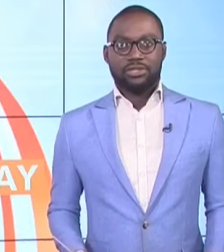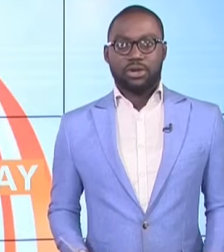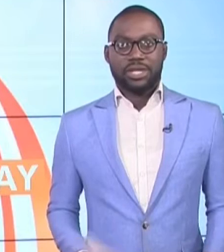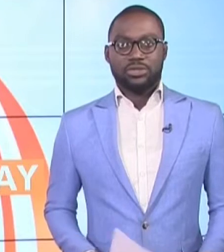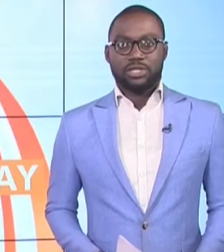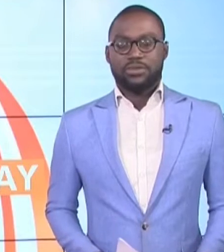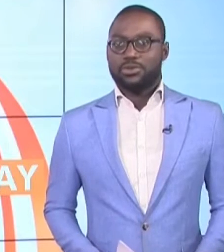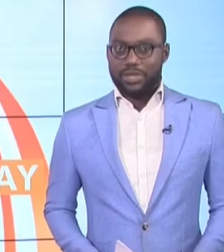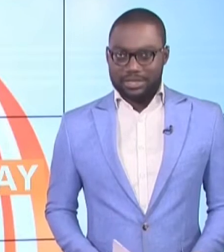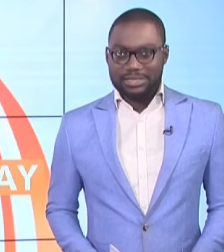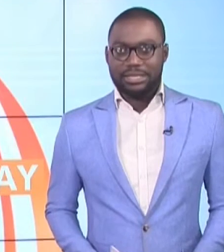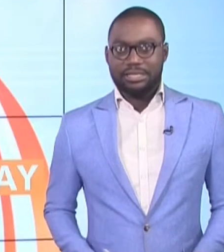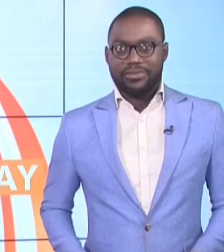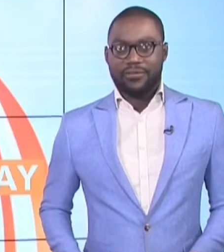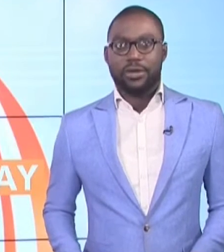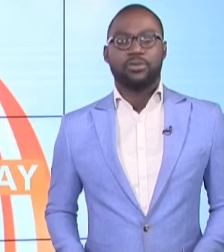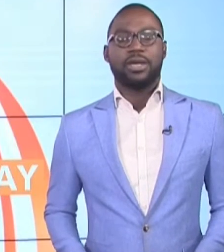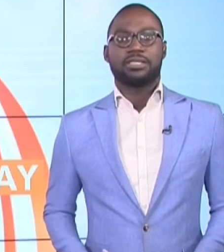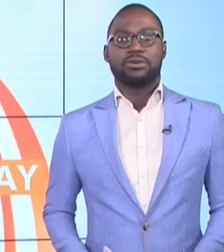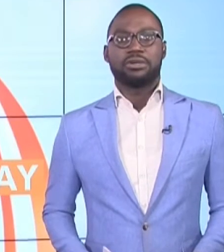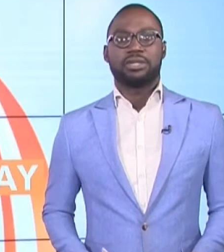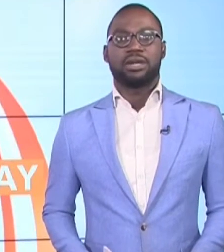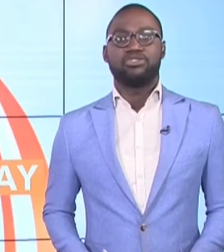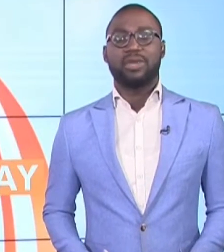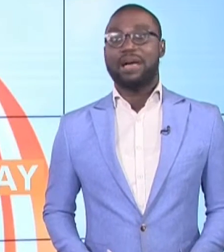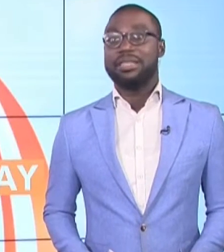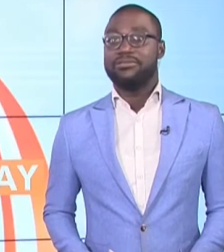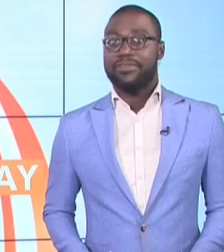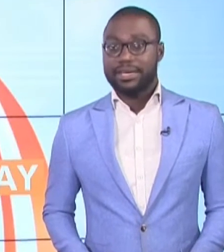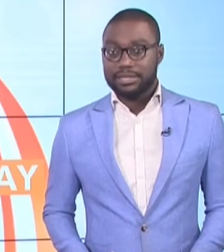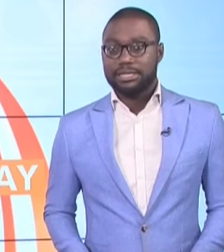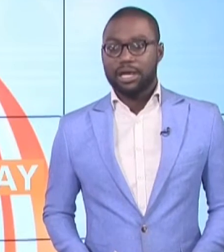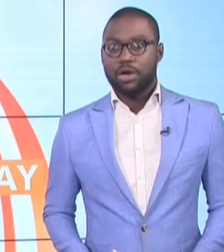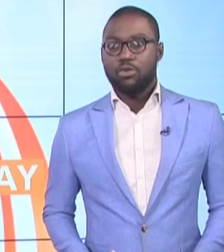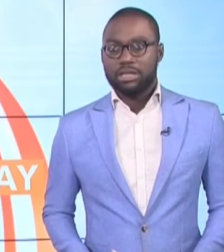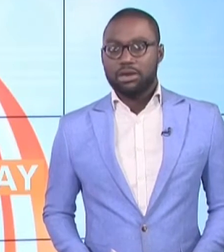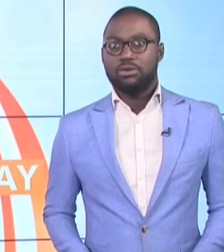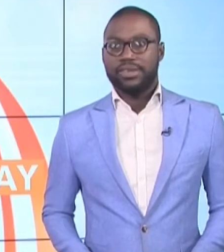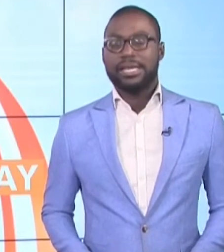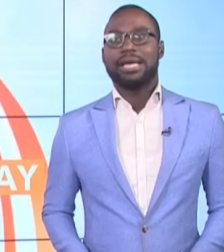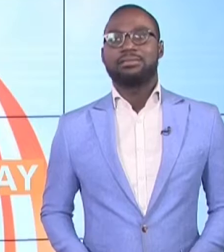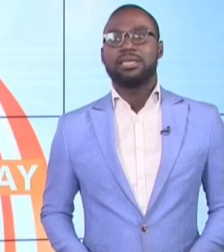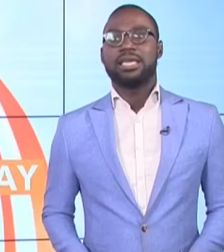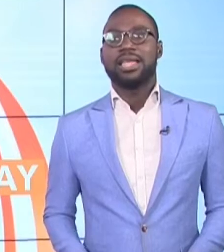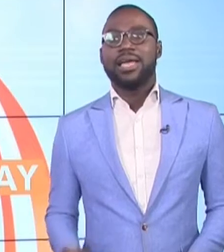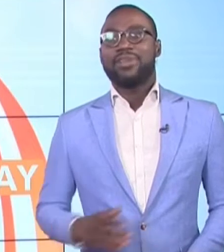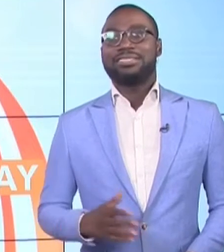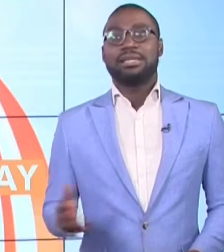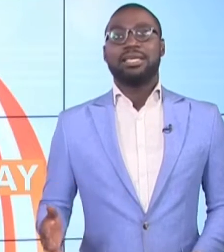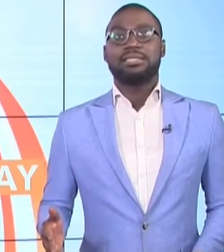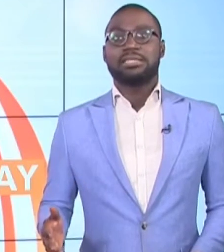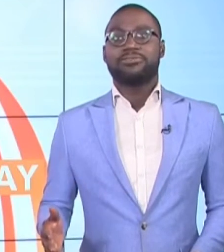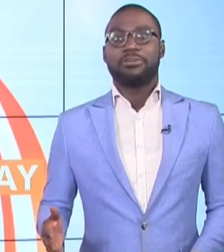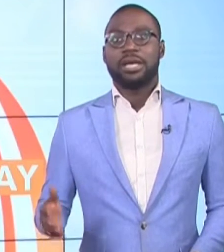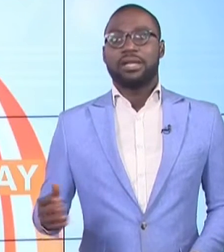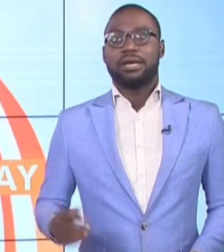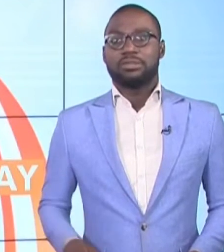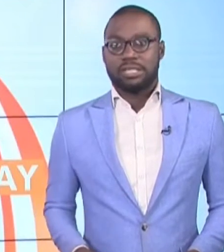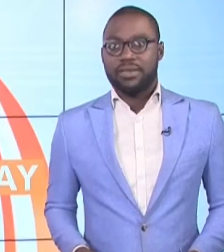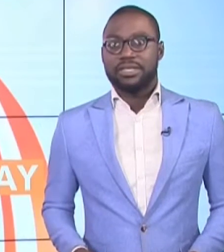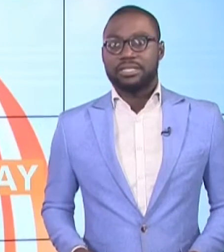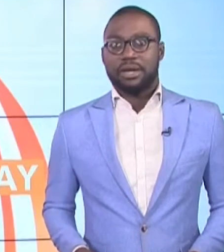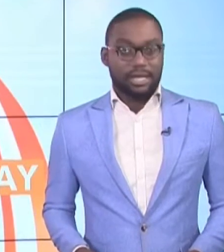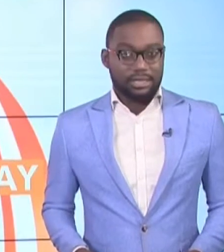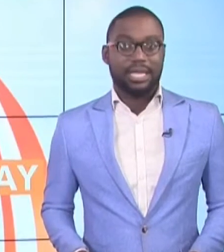Now, in our first story, a total of 2,065 health workers across the country have been infected with COVID-19. That's the latest from the Ghana